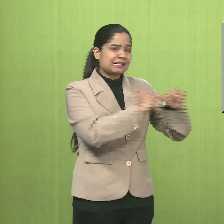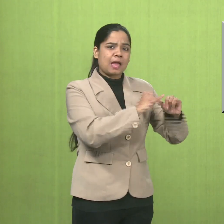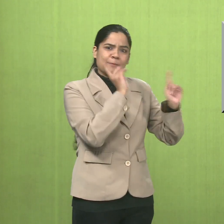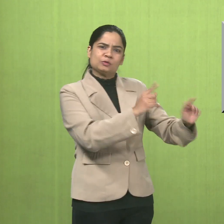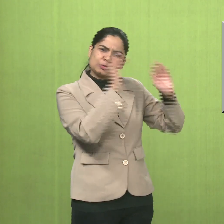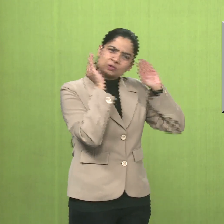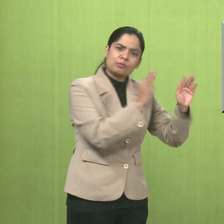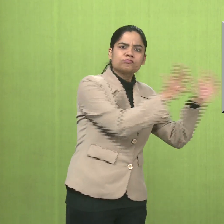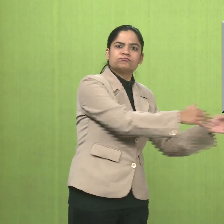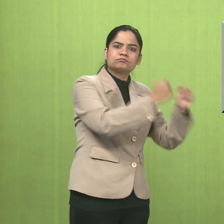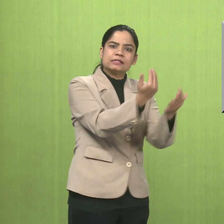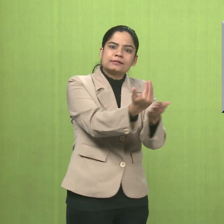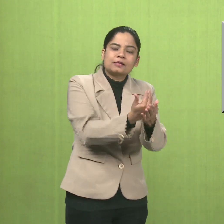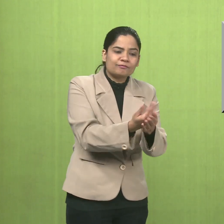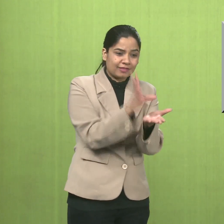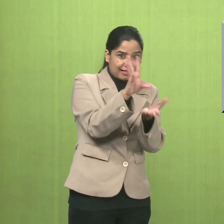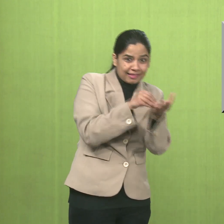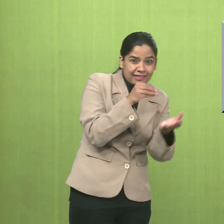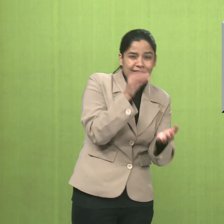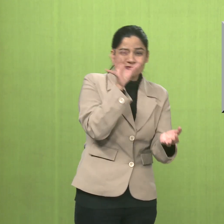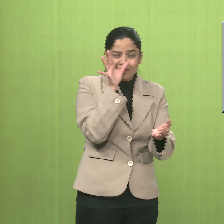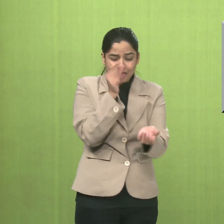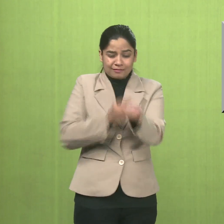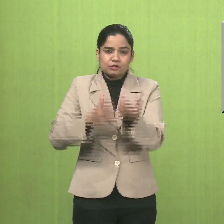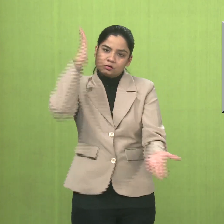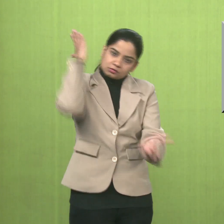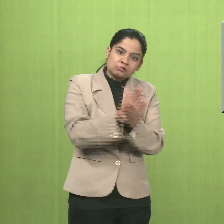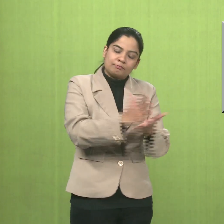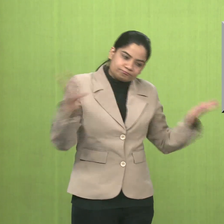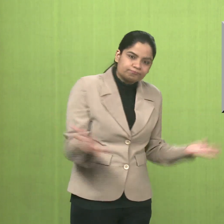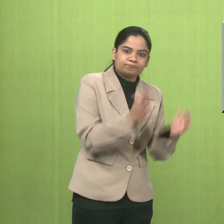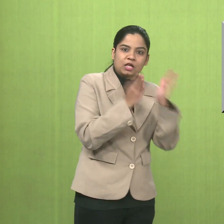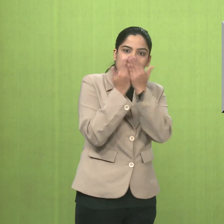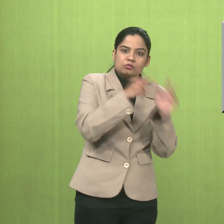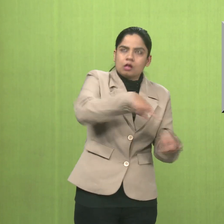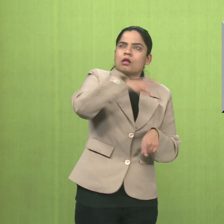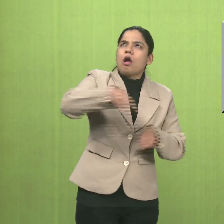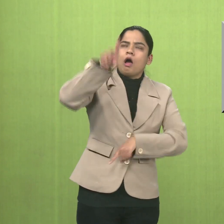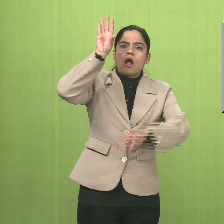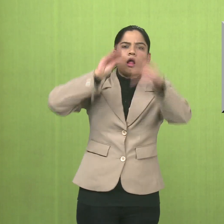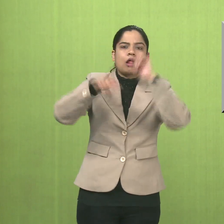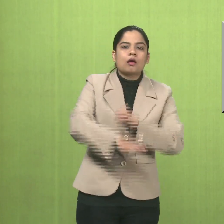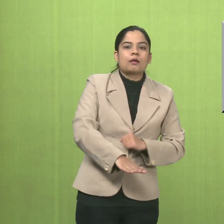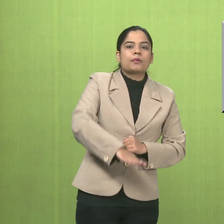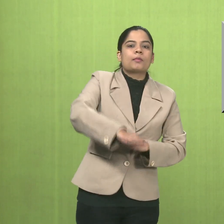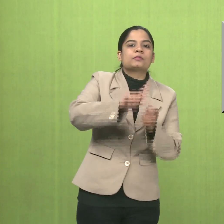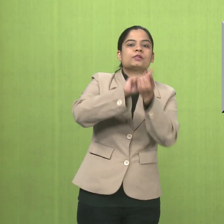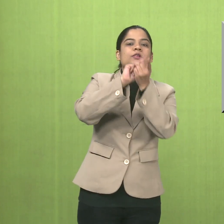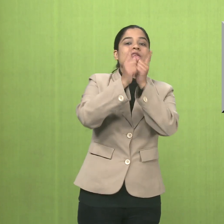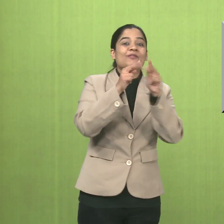If government has to take the onus of providing such schemes to children that they can